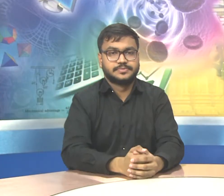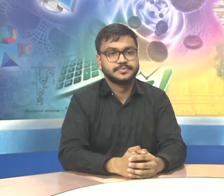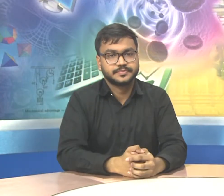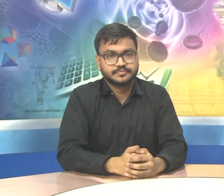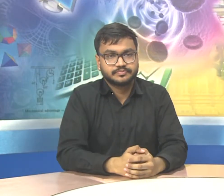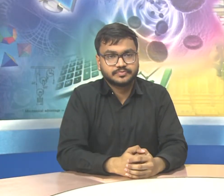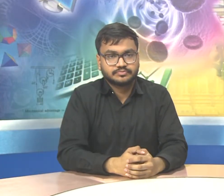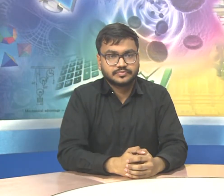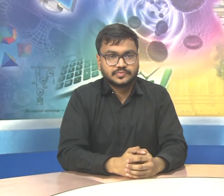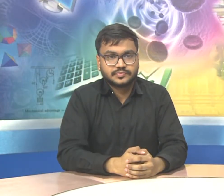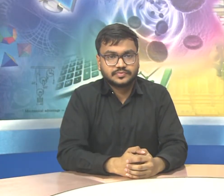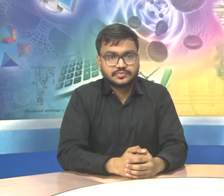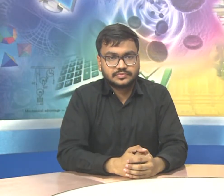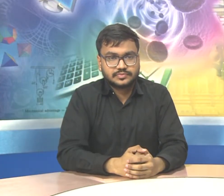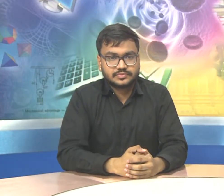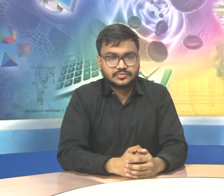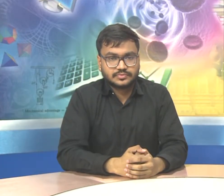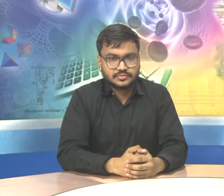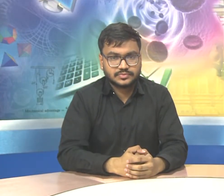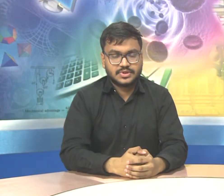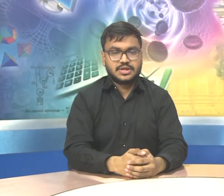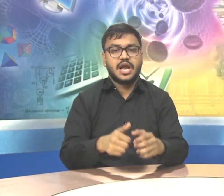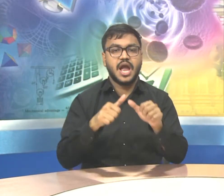College? And the answer is